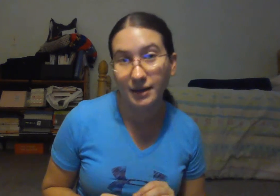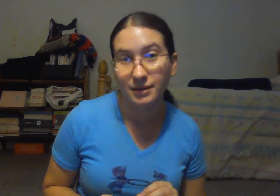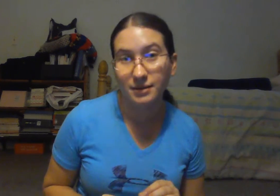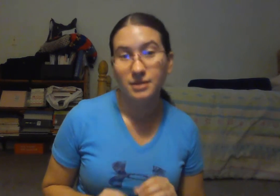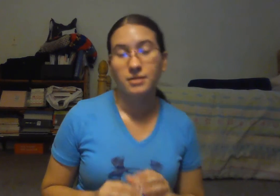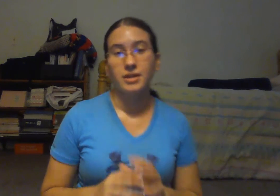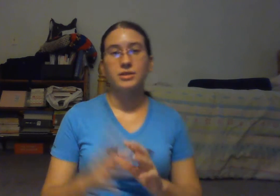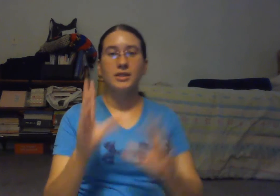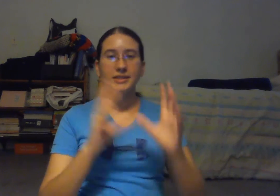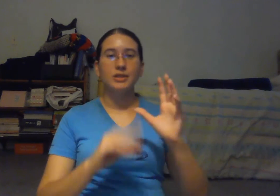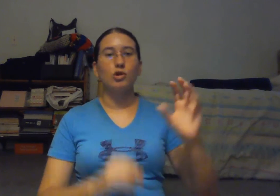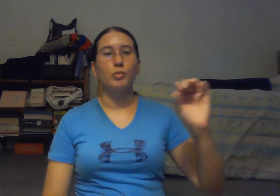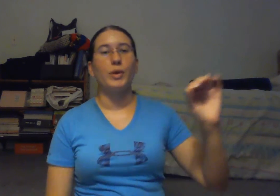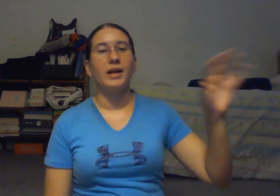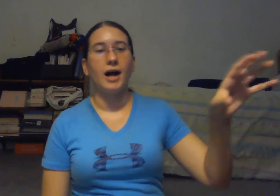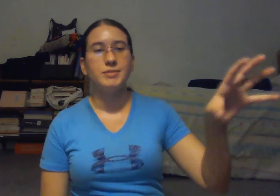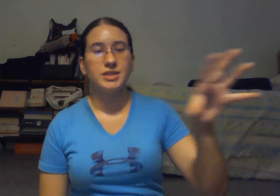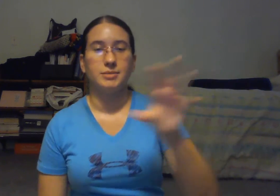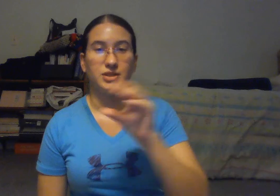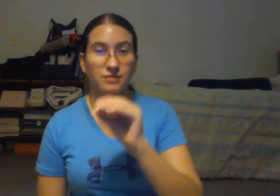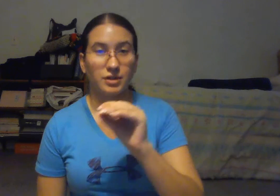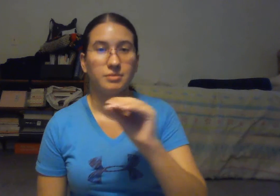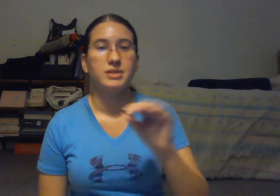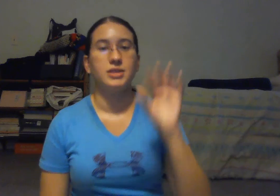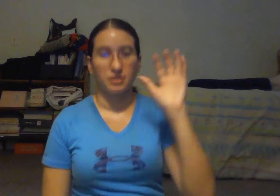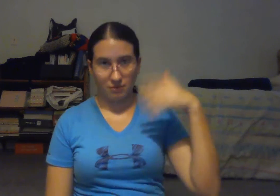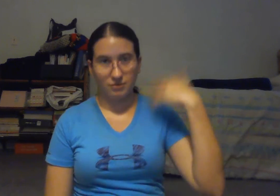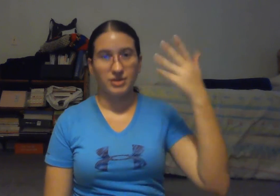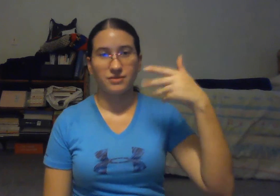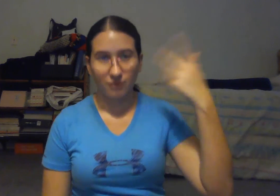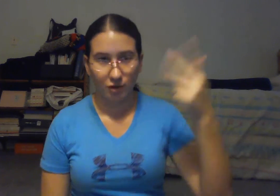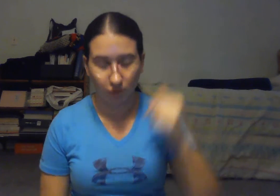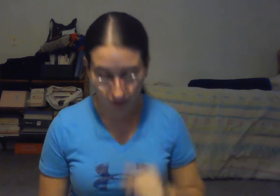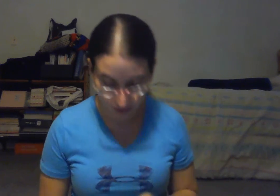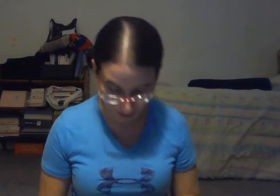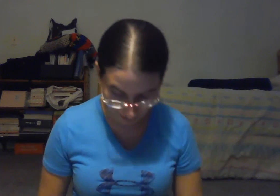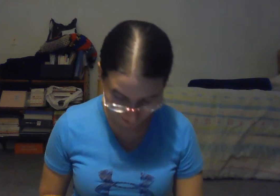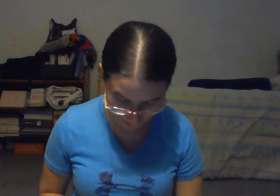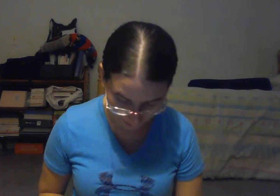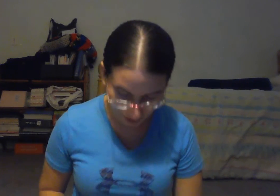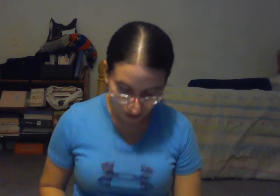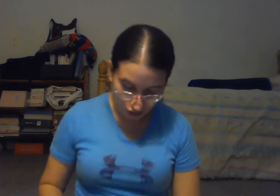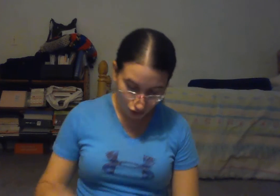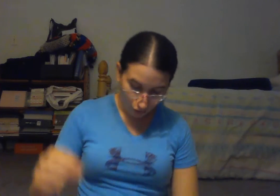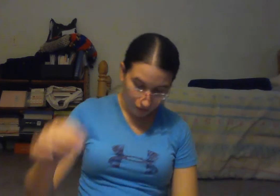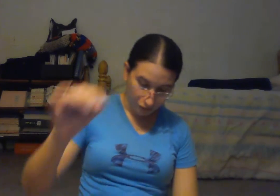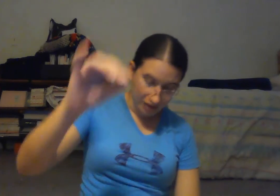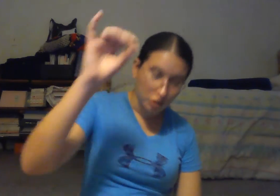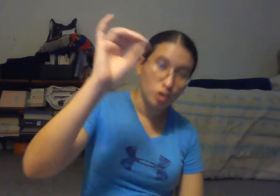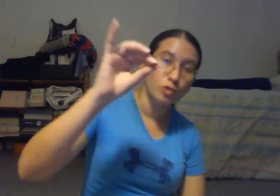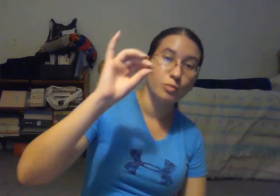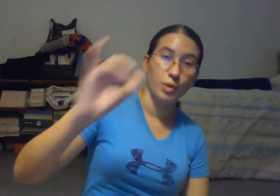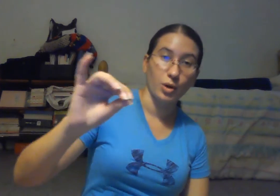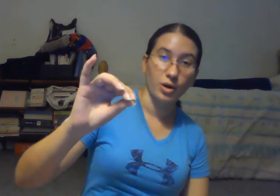find. Right? So let's incorporate object, subject, verb to just reinforce what we learned last time. So it would be 2 book